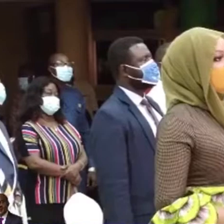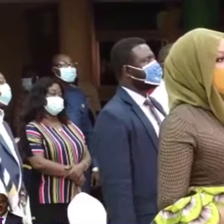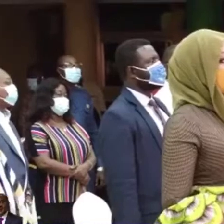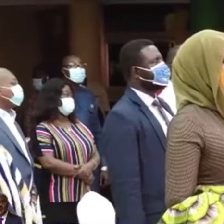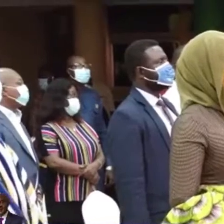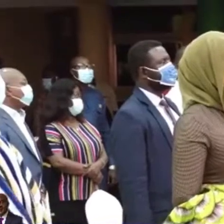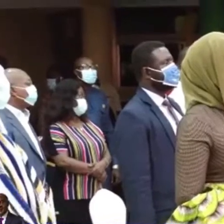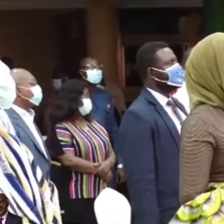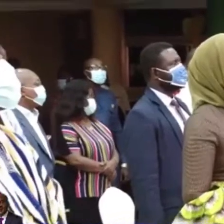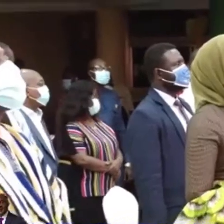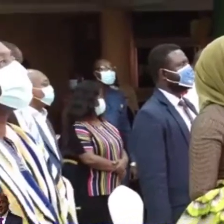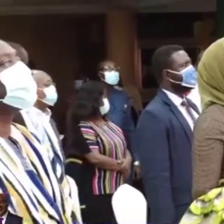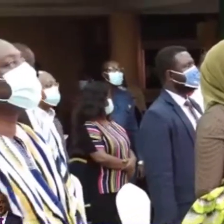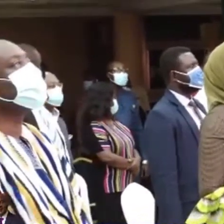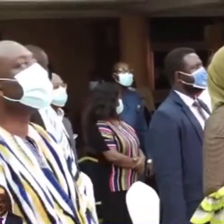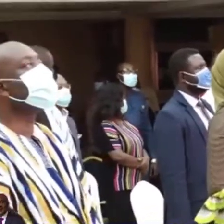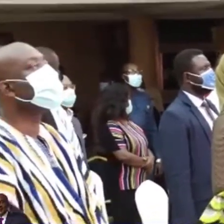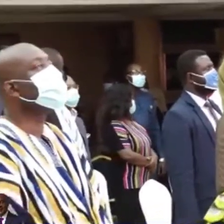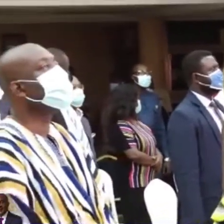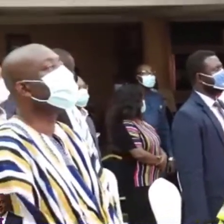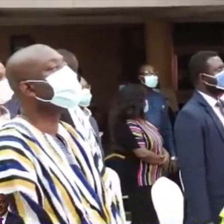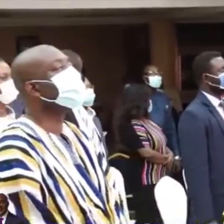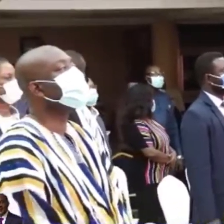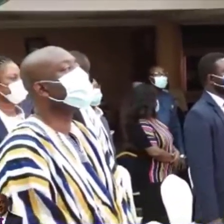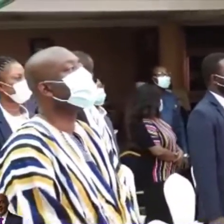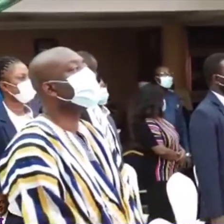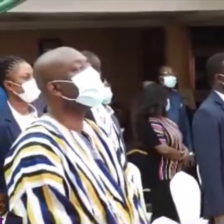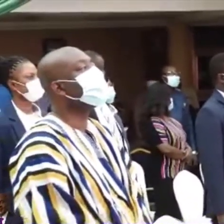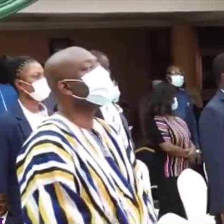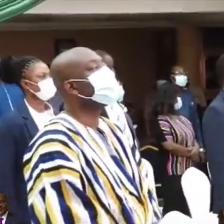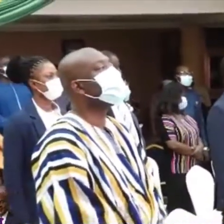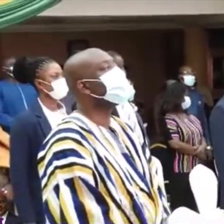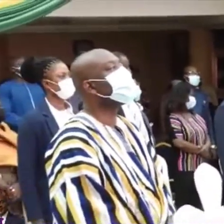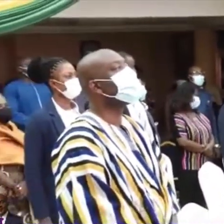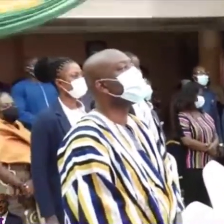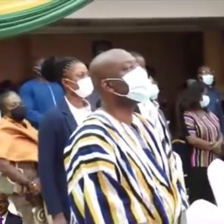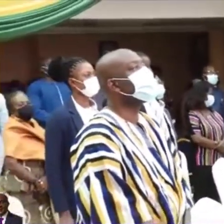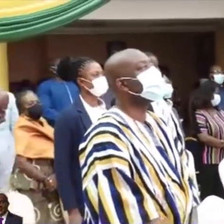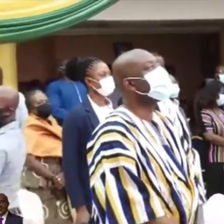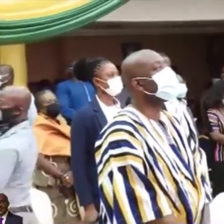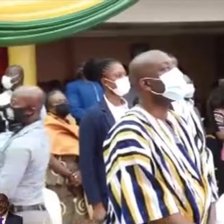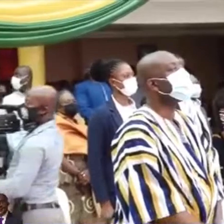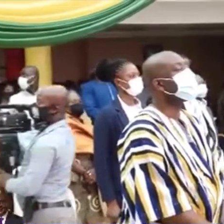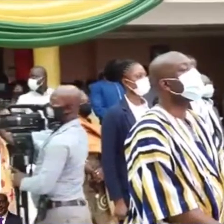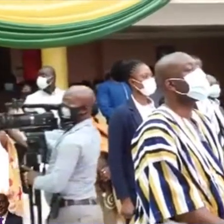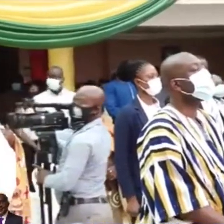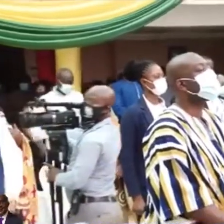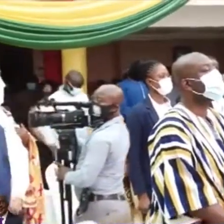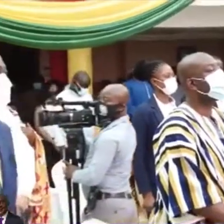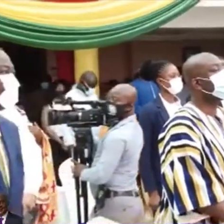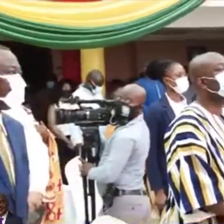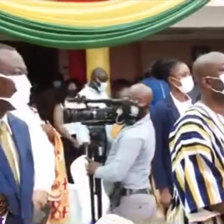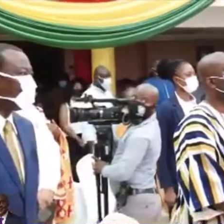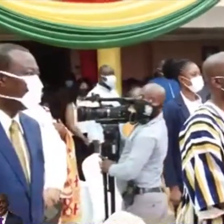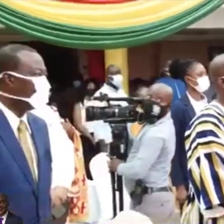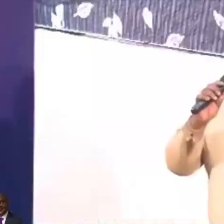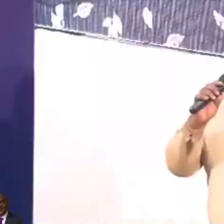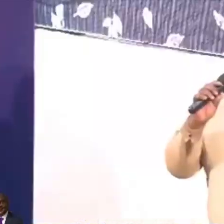atumshe somanu seriye yo somanu seriye